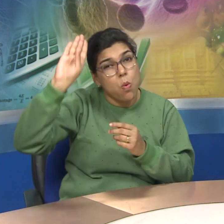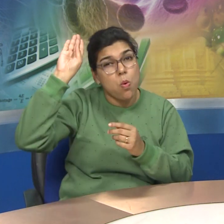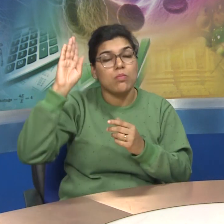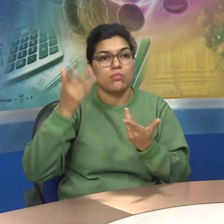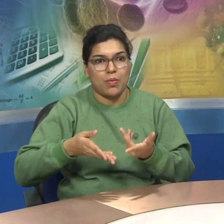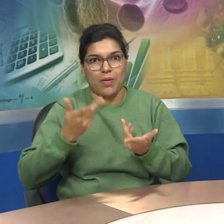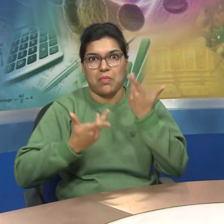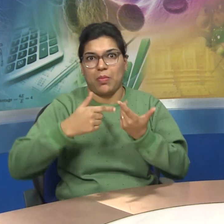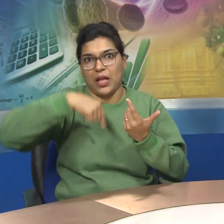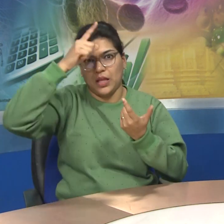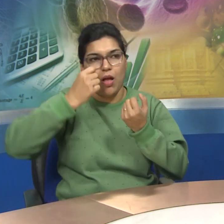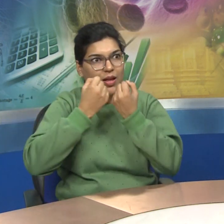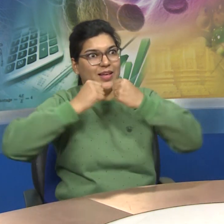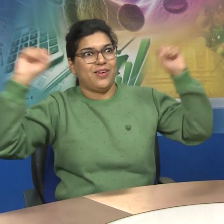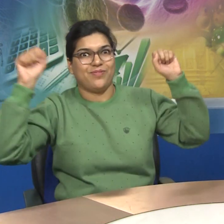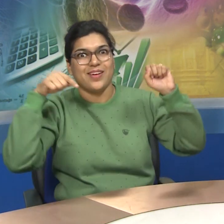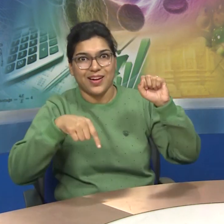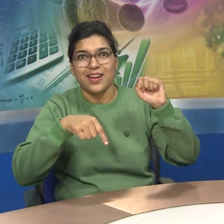emergence of periodicals.